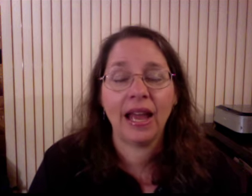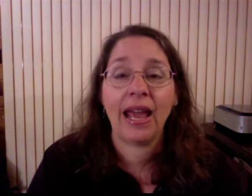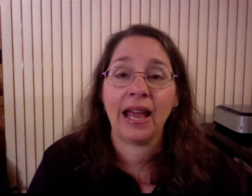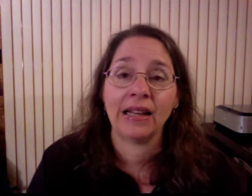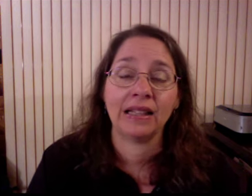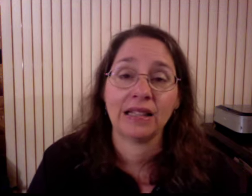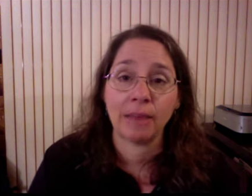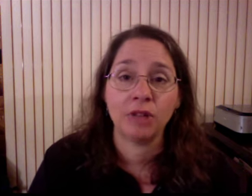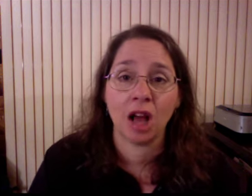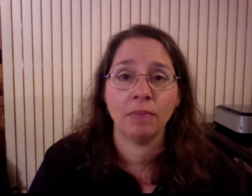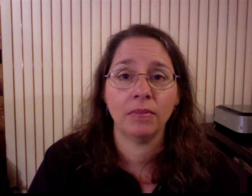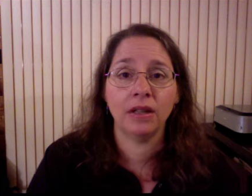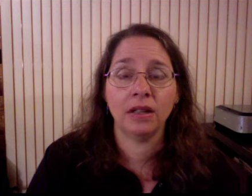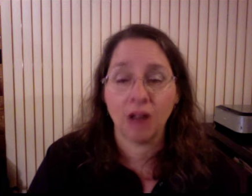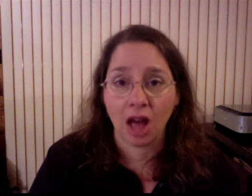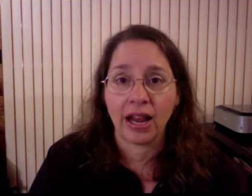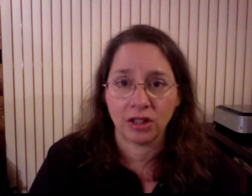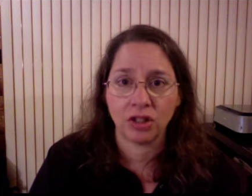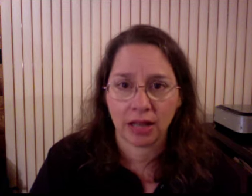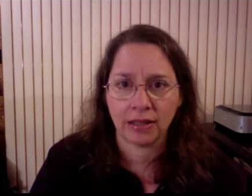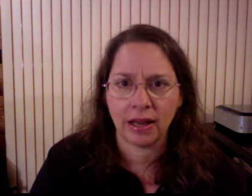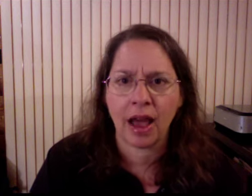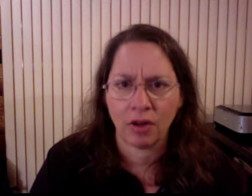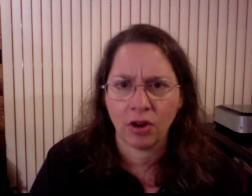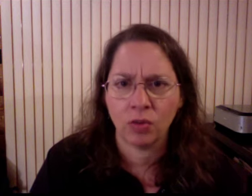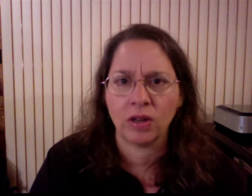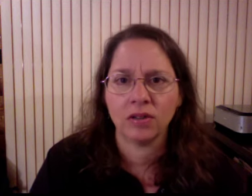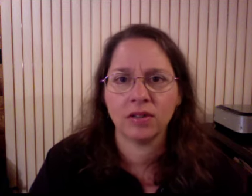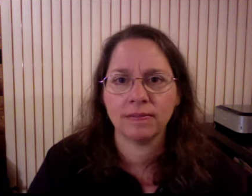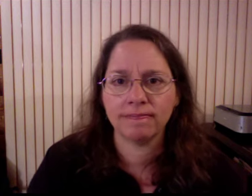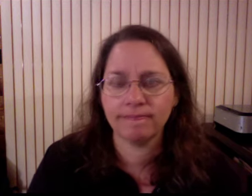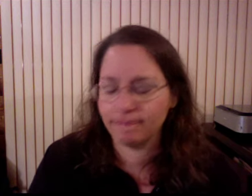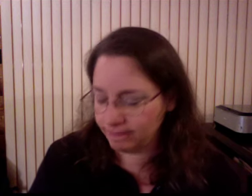And at the same time, not exercising our own wills.